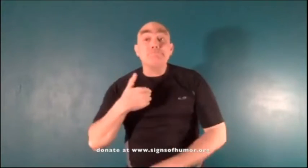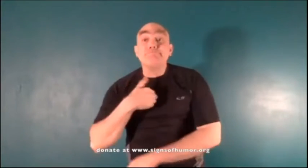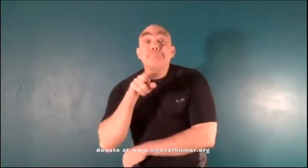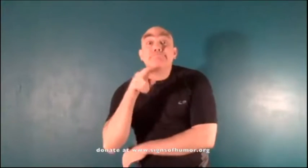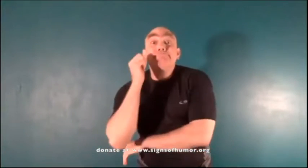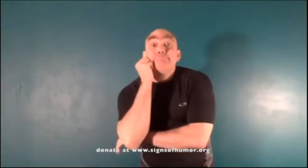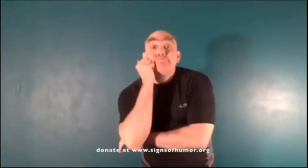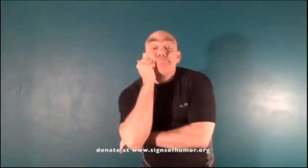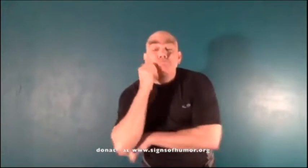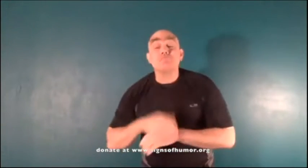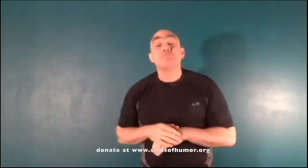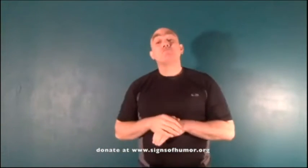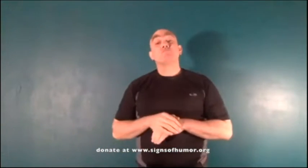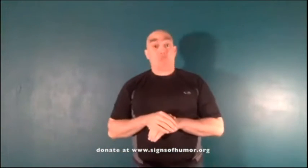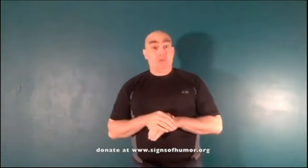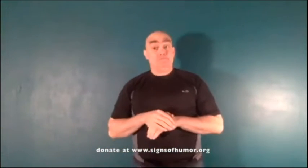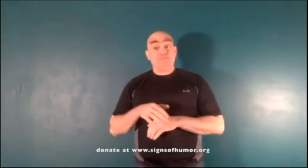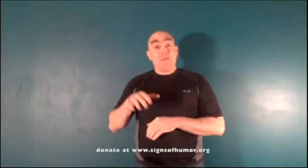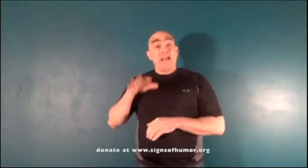regularity. I'd be looking, and on a given